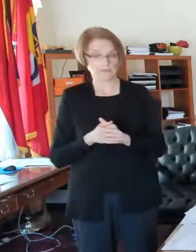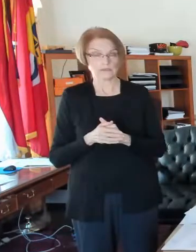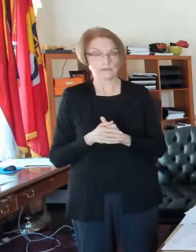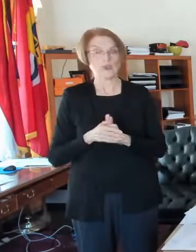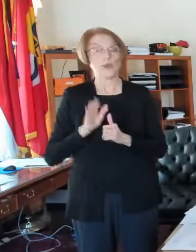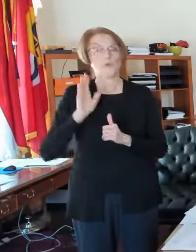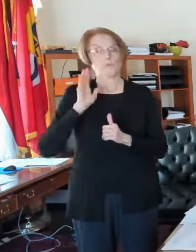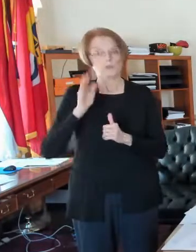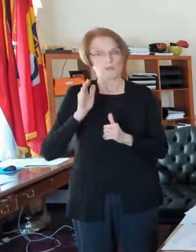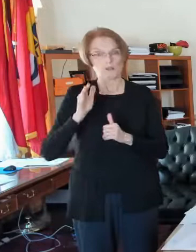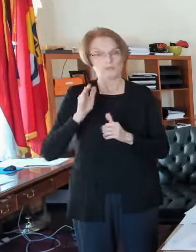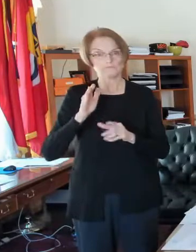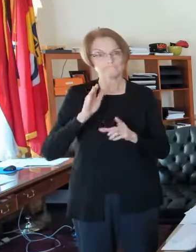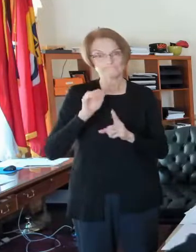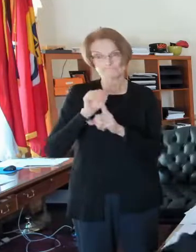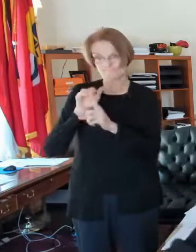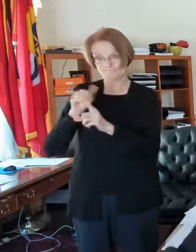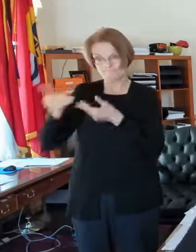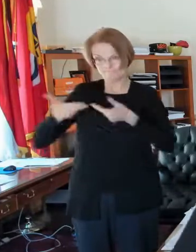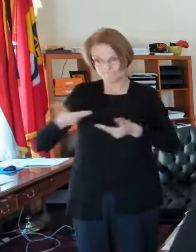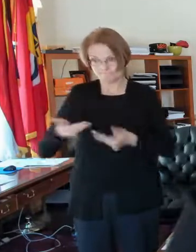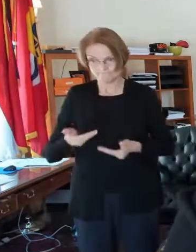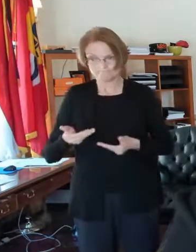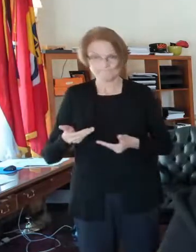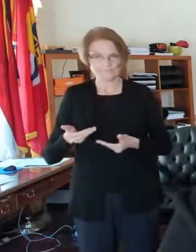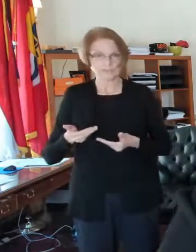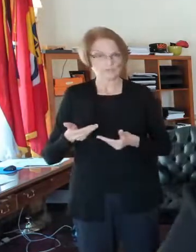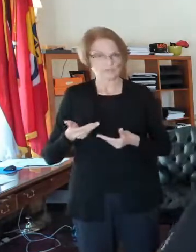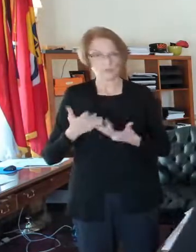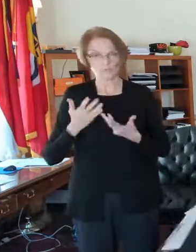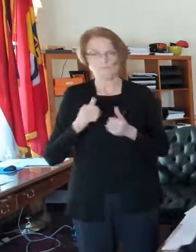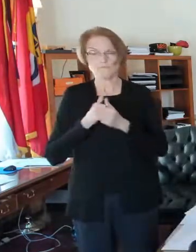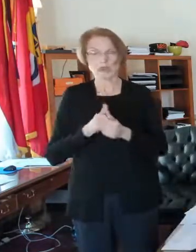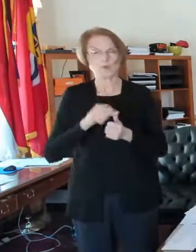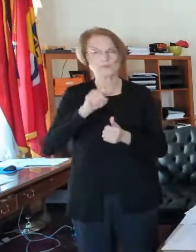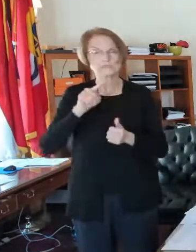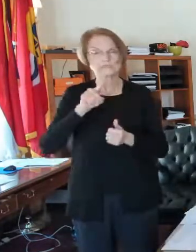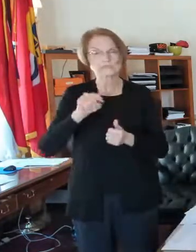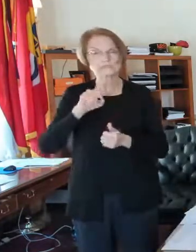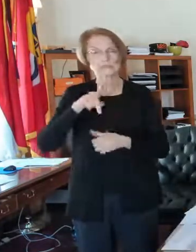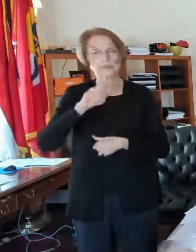invitations for these 2 events, and we'll likely do it by zip code.